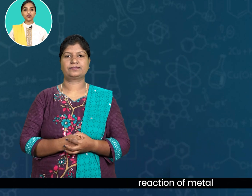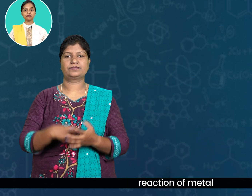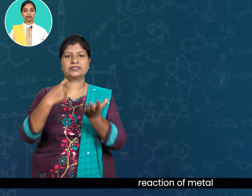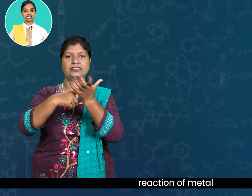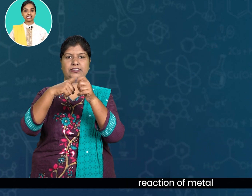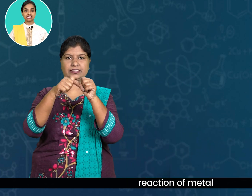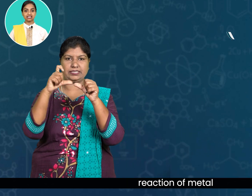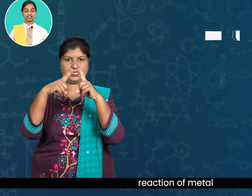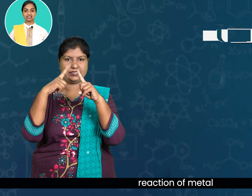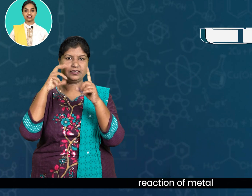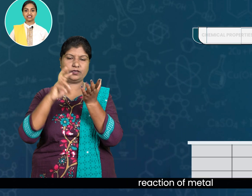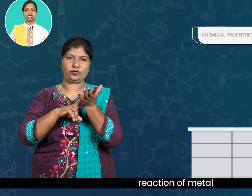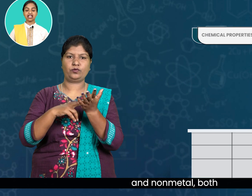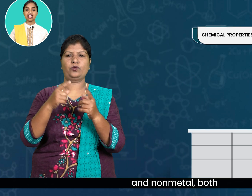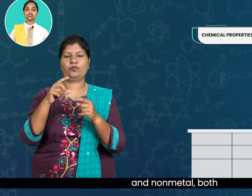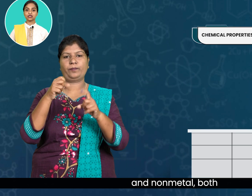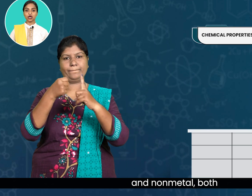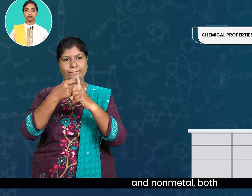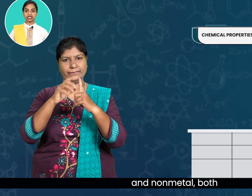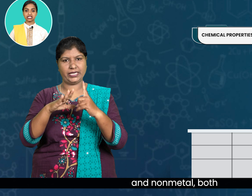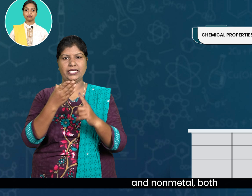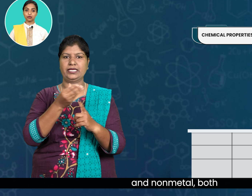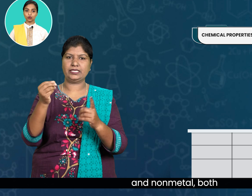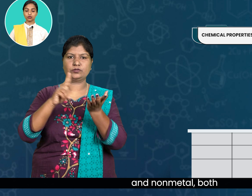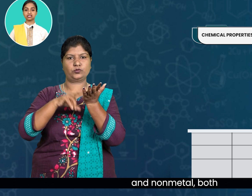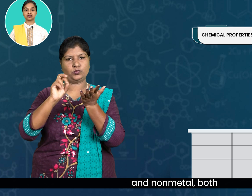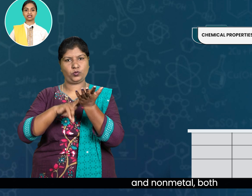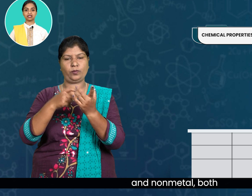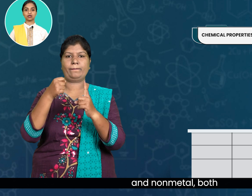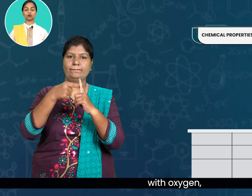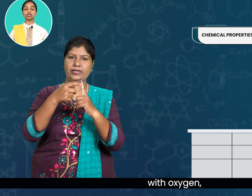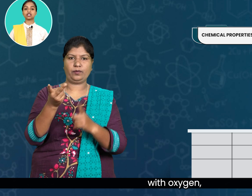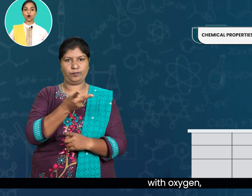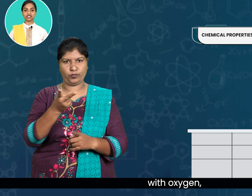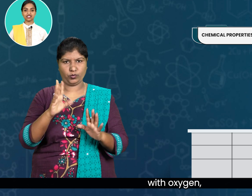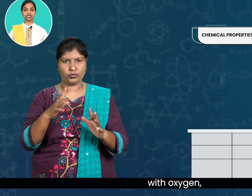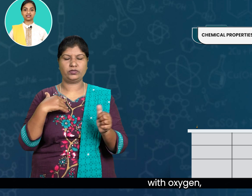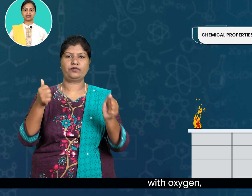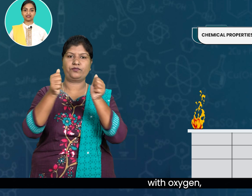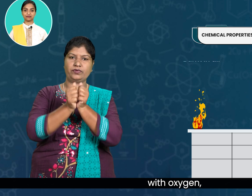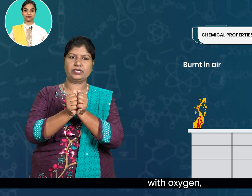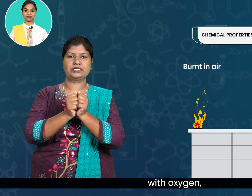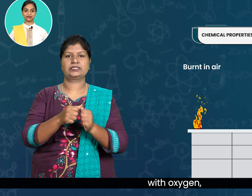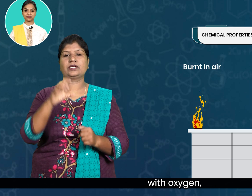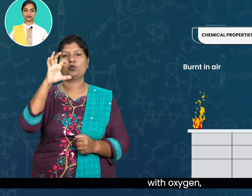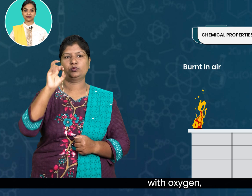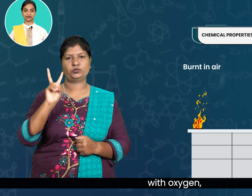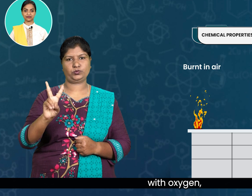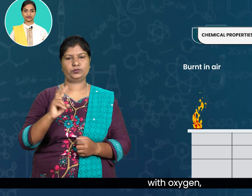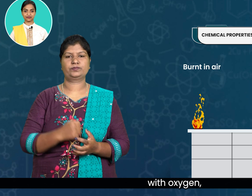reaction of metal and non-metal both with oxygen.